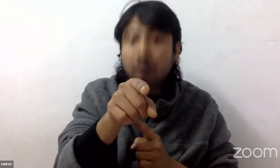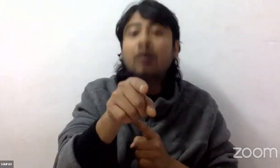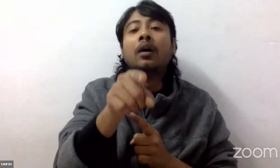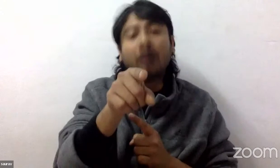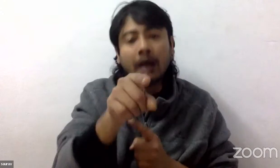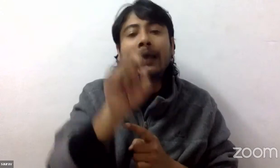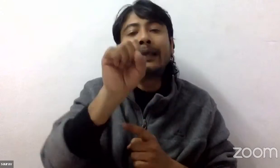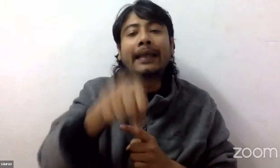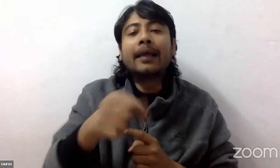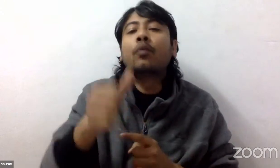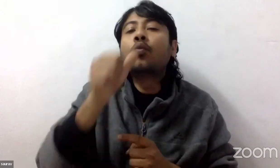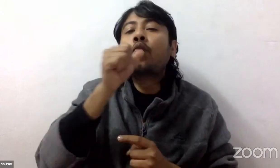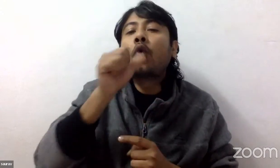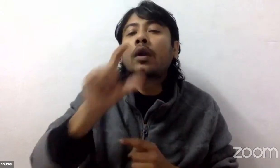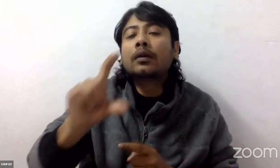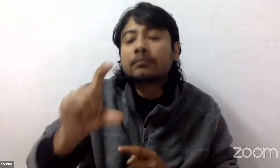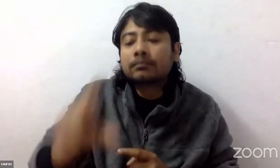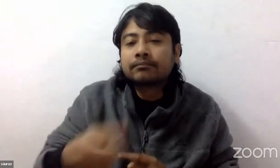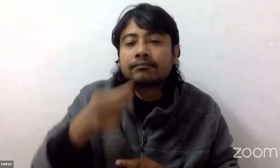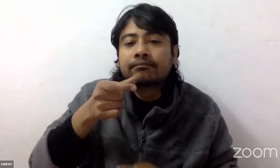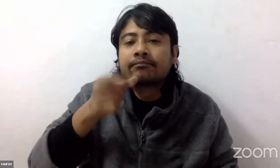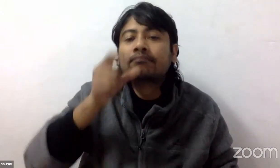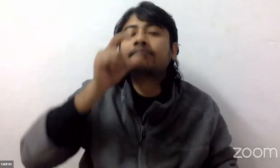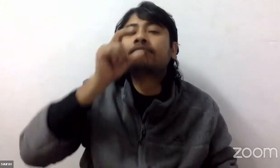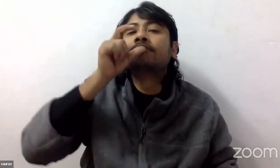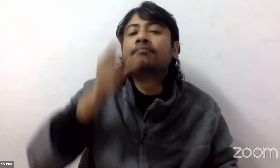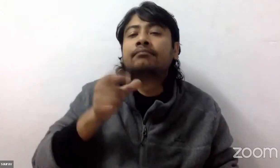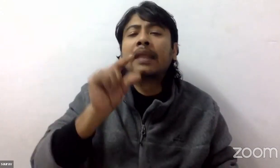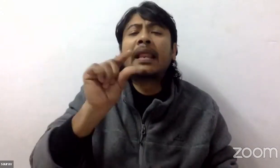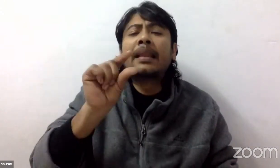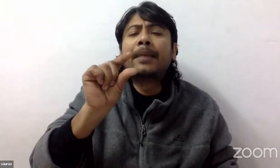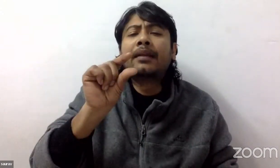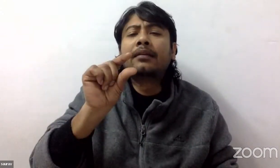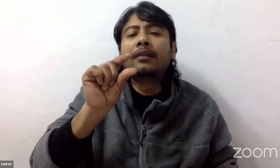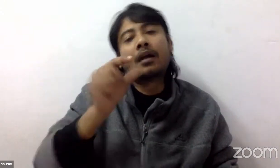If you are on a juices fast, then you can break the fast with fruits.